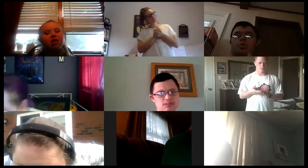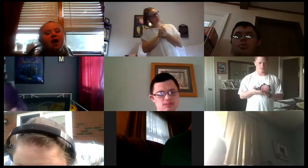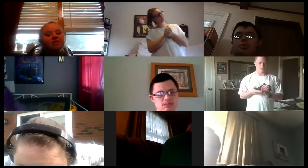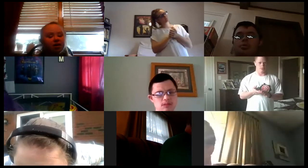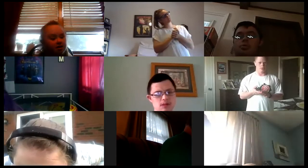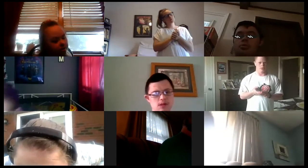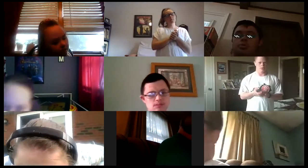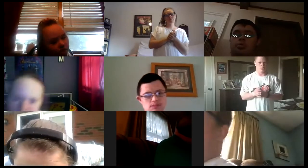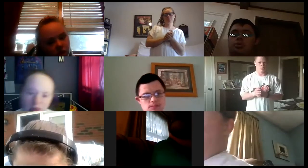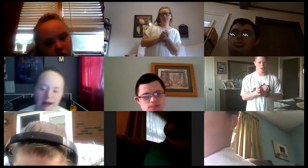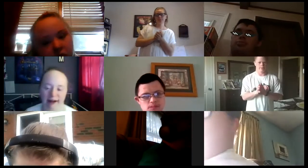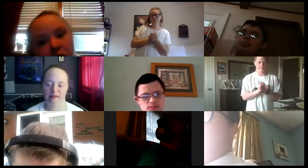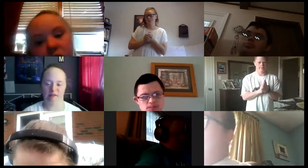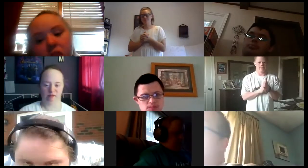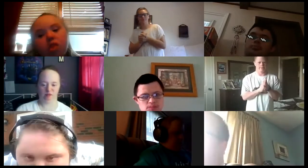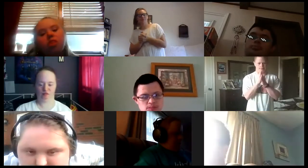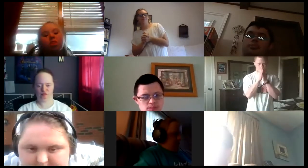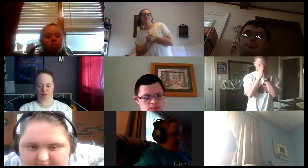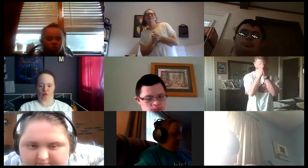love you i